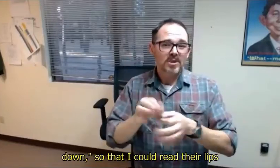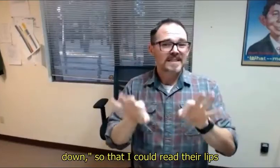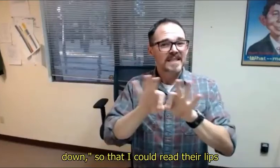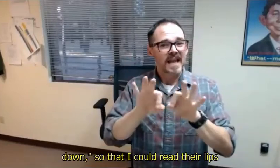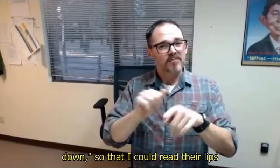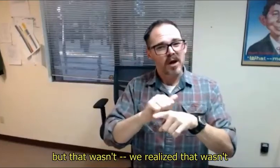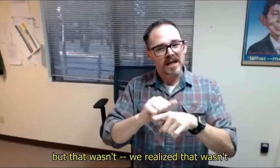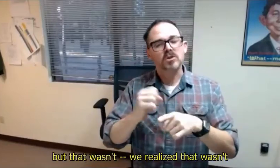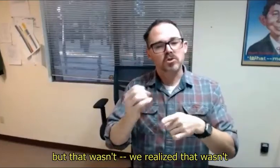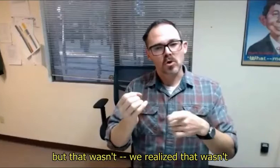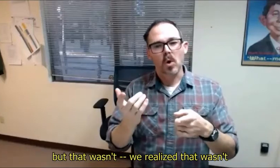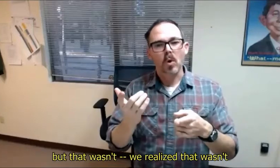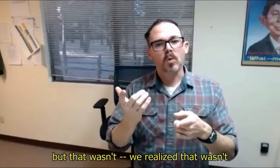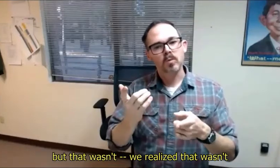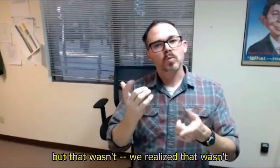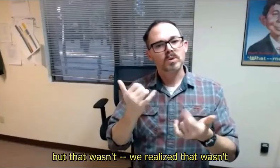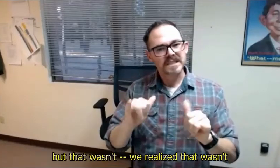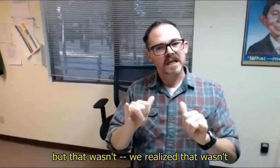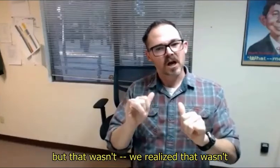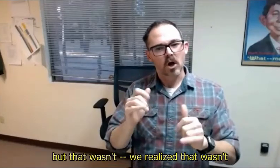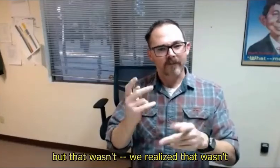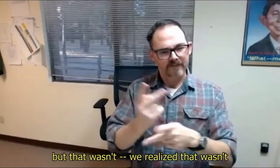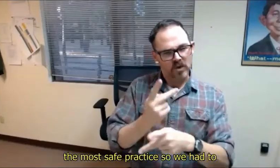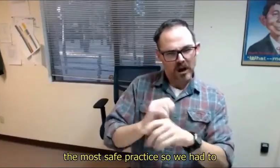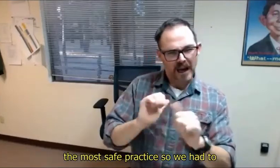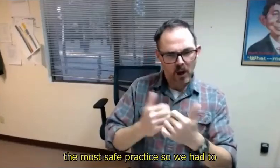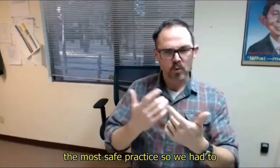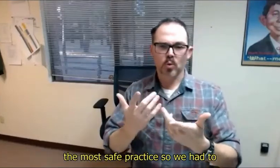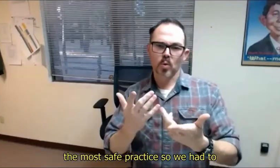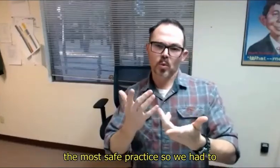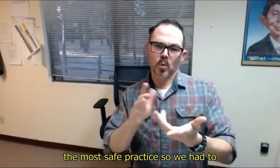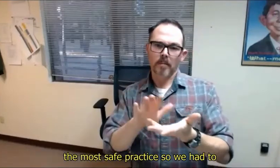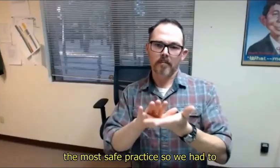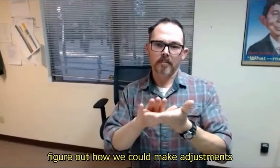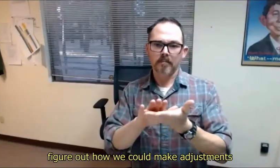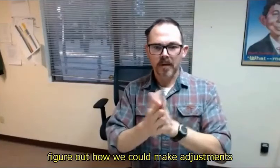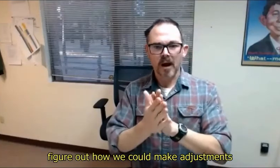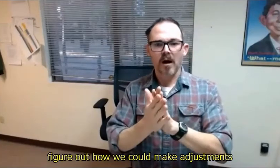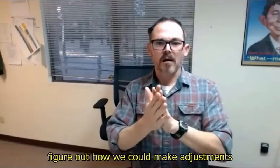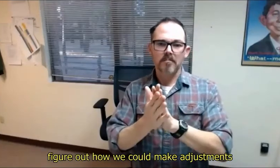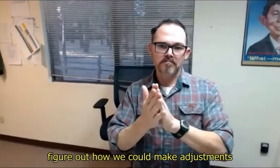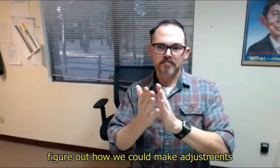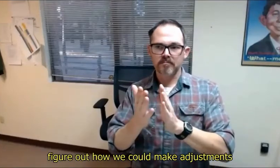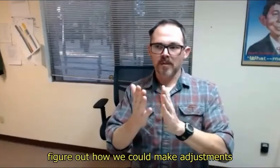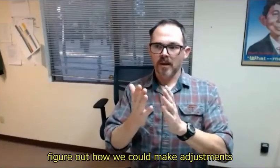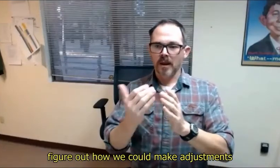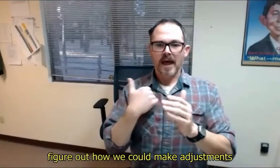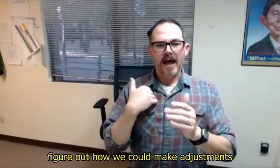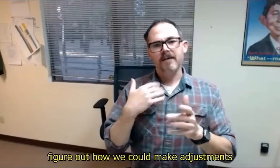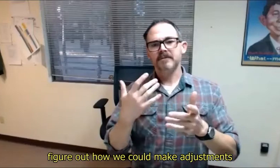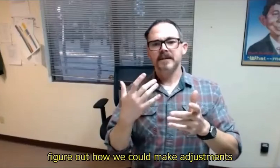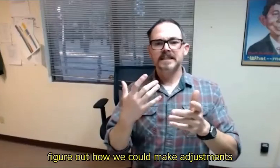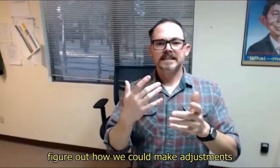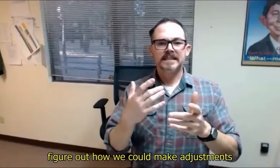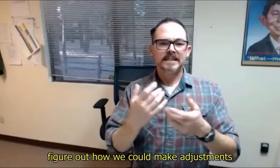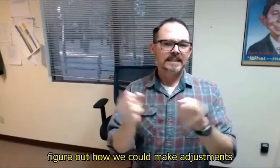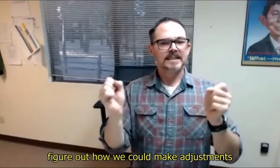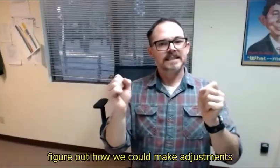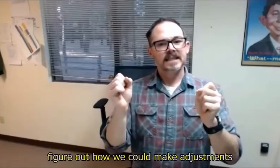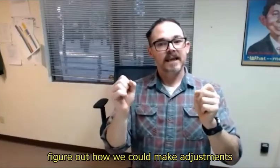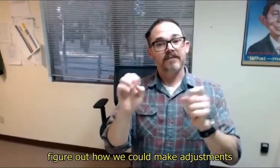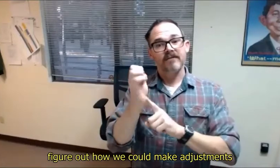so that I could read their lips. But that wasn't we realized that wasn't the most safe practice. So we had to figure out how we could make adjustments